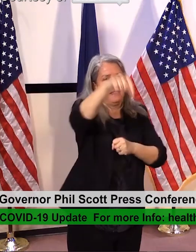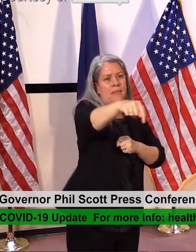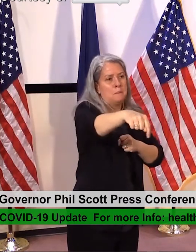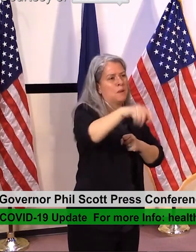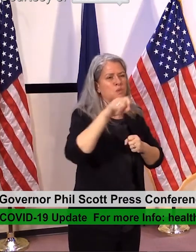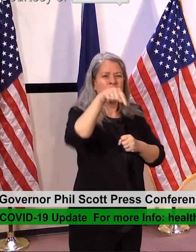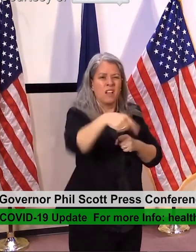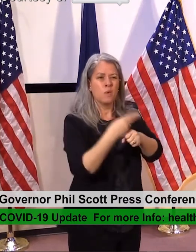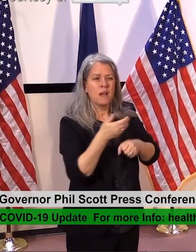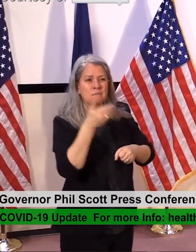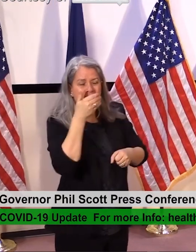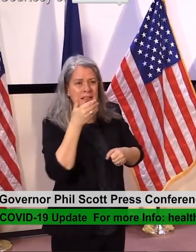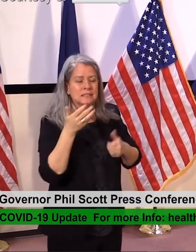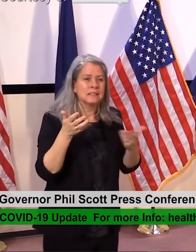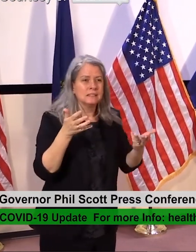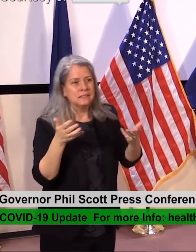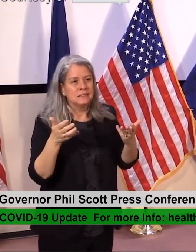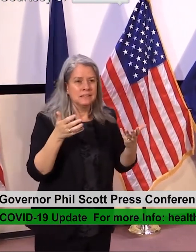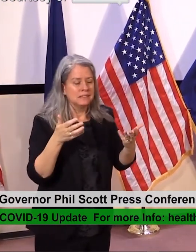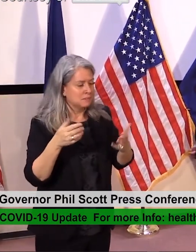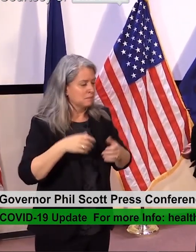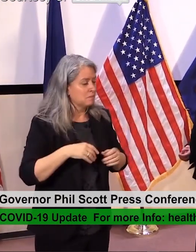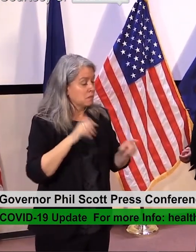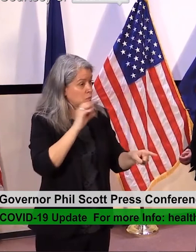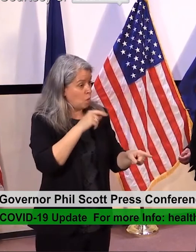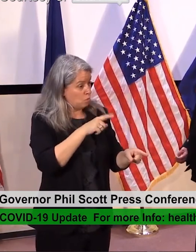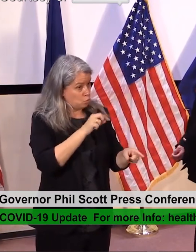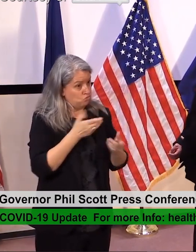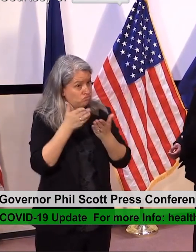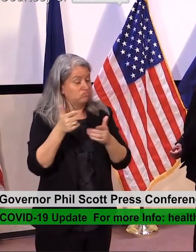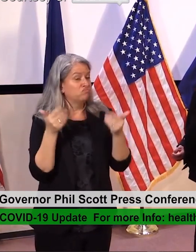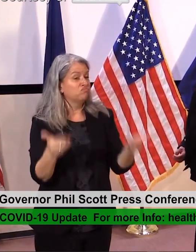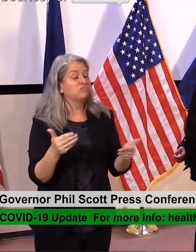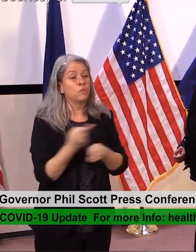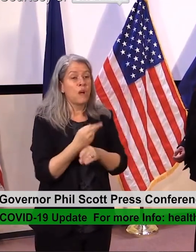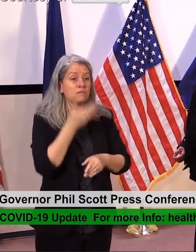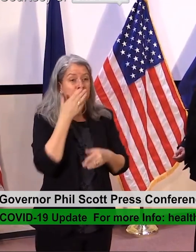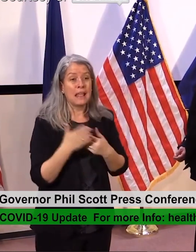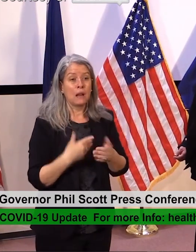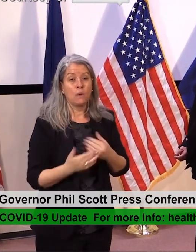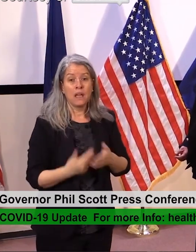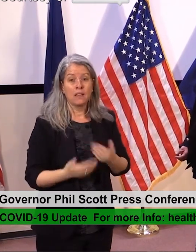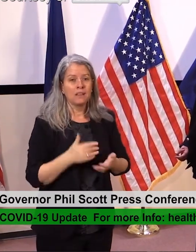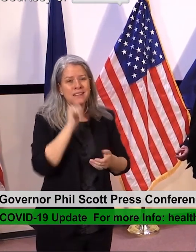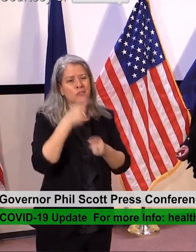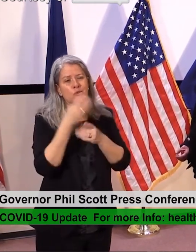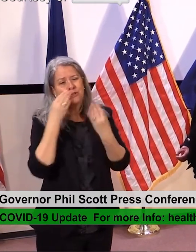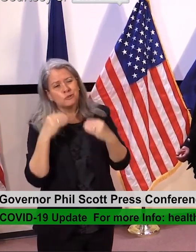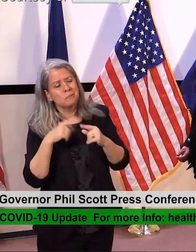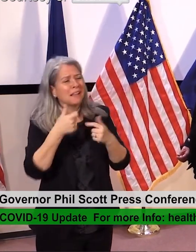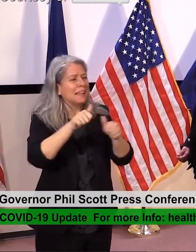But would you personally recommend that they wear them anyway? Like, and not just, you know, grocery clerks,